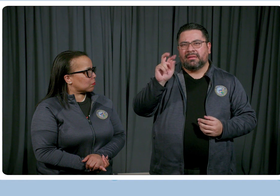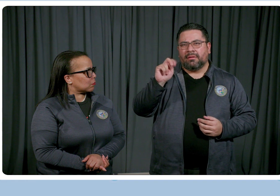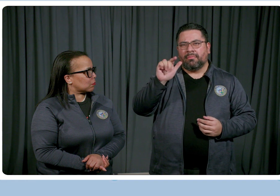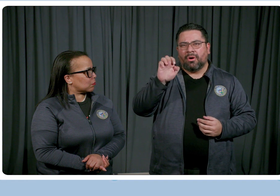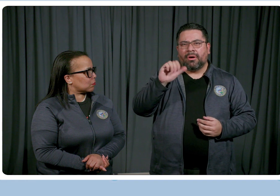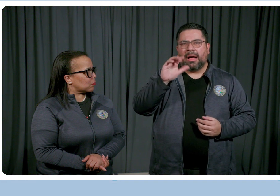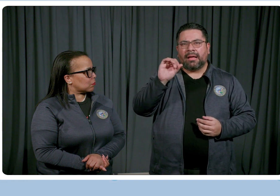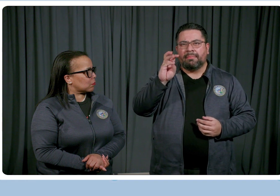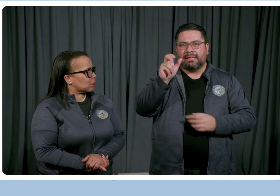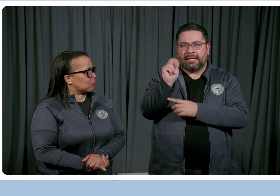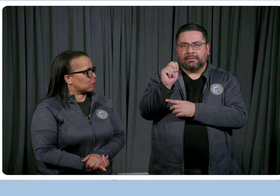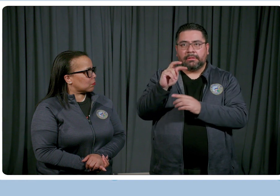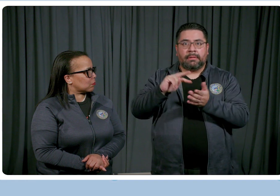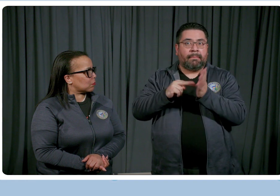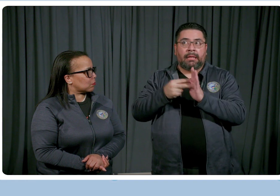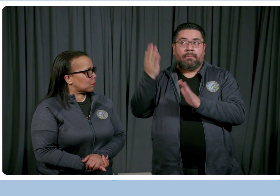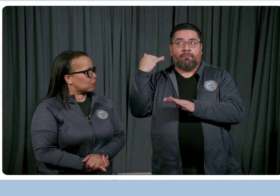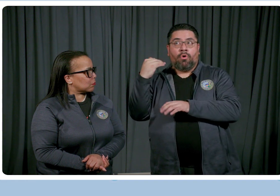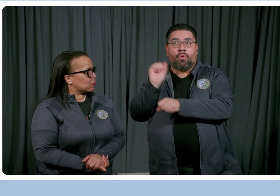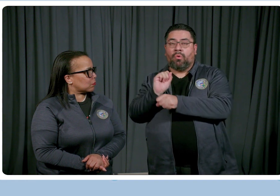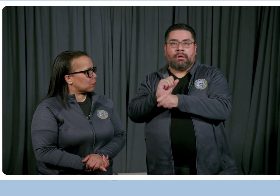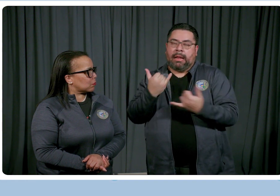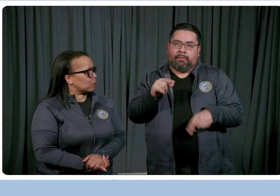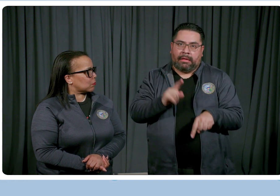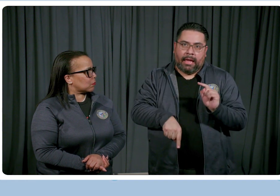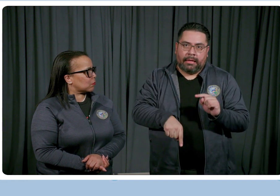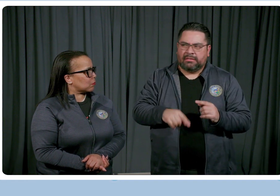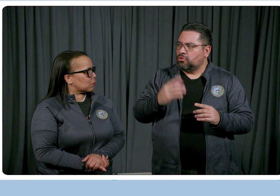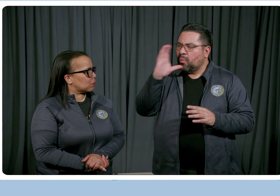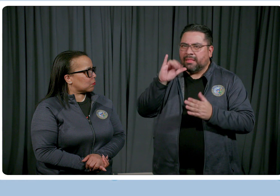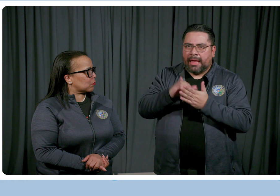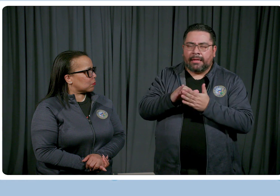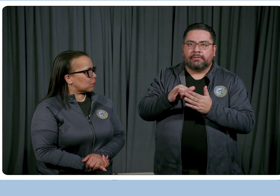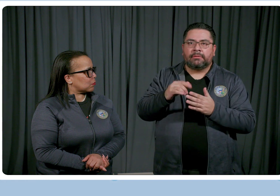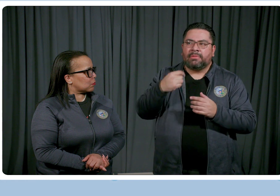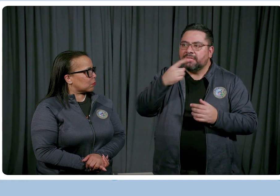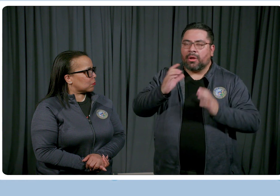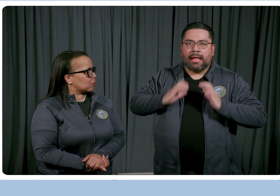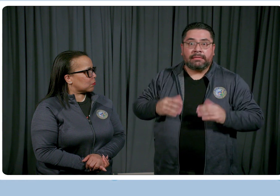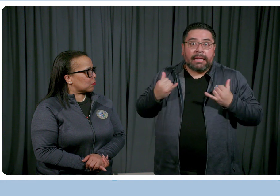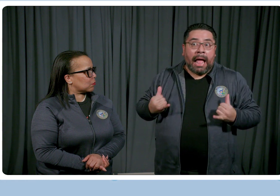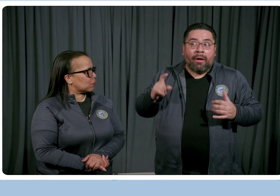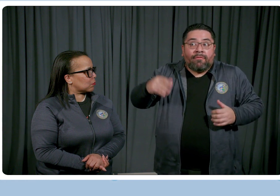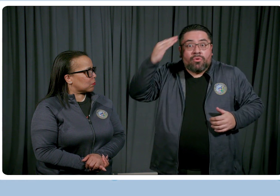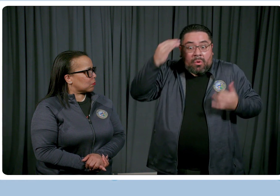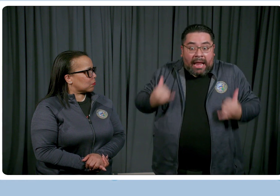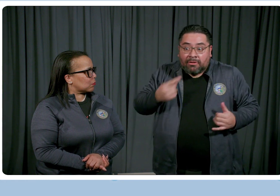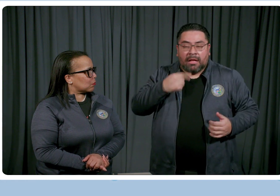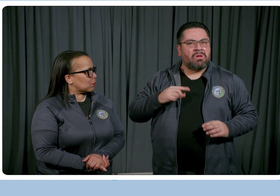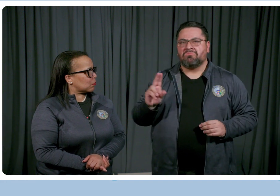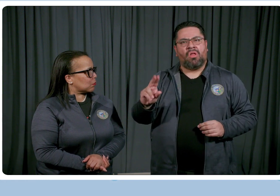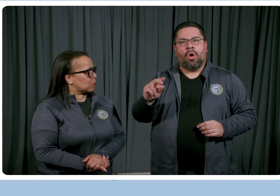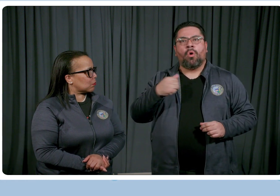to be a fit anymore. Working through that together, I think, is really important. And I always tell clients that you don't have to know right now. We could look